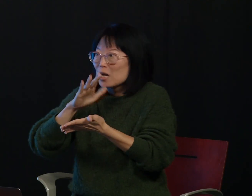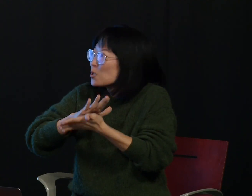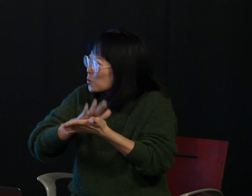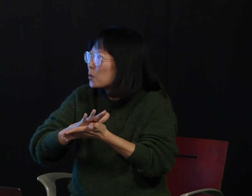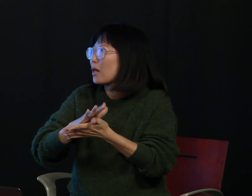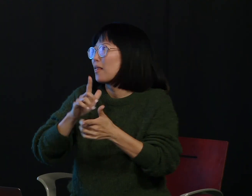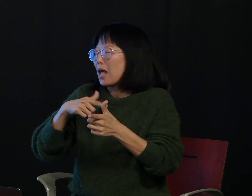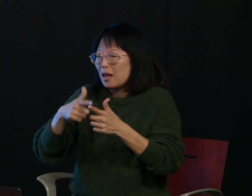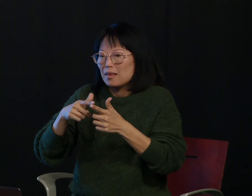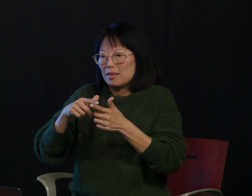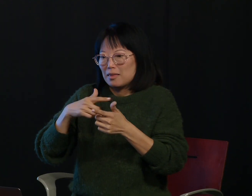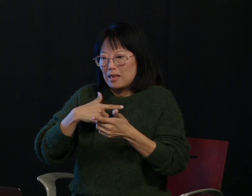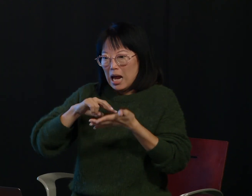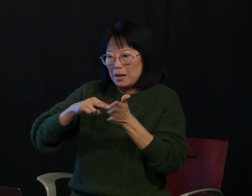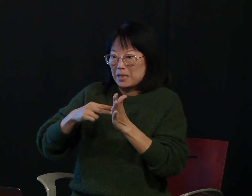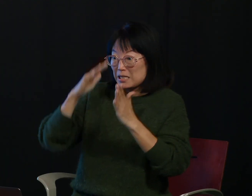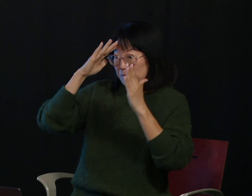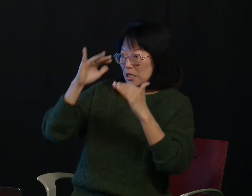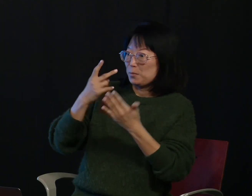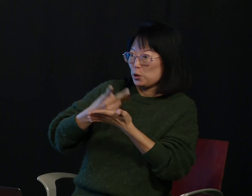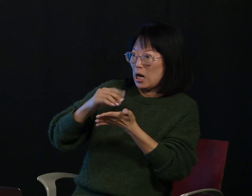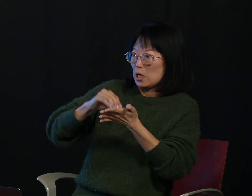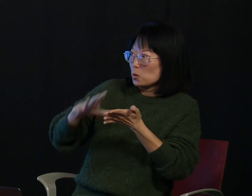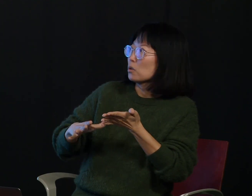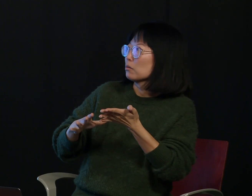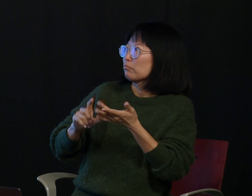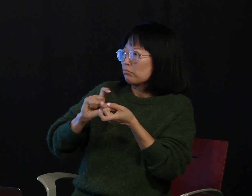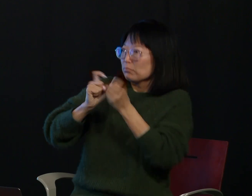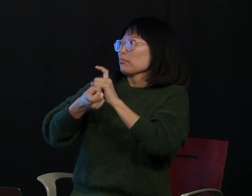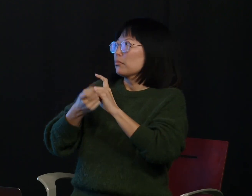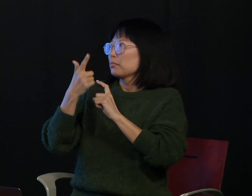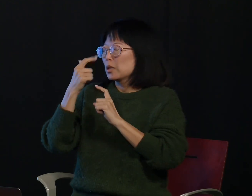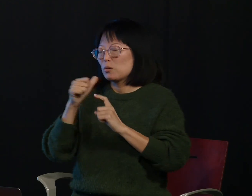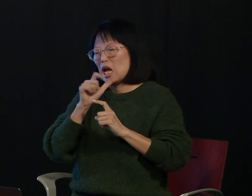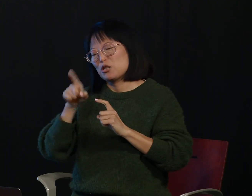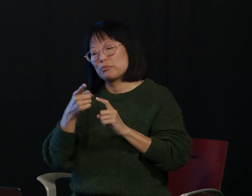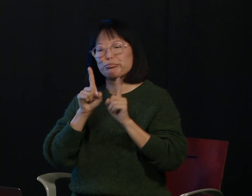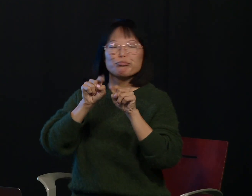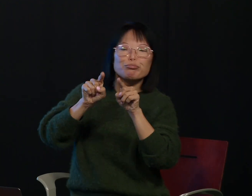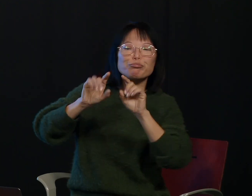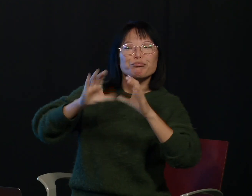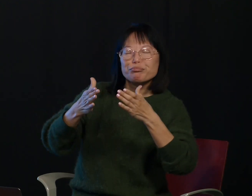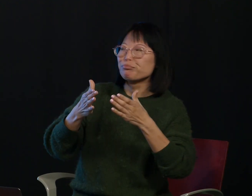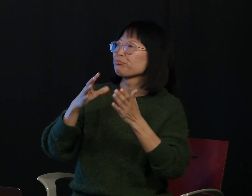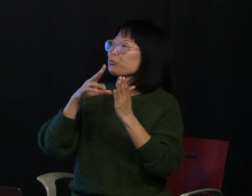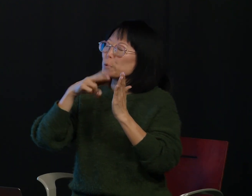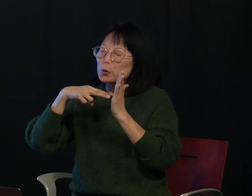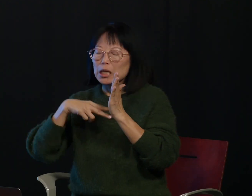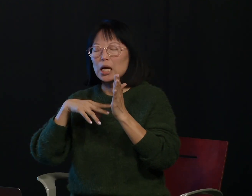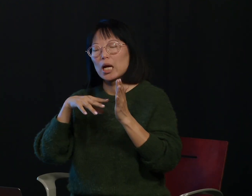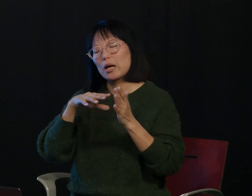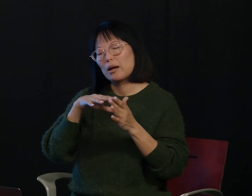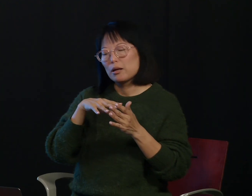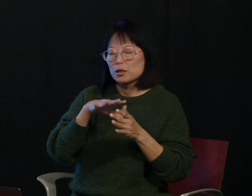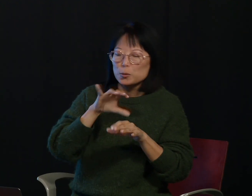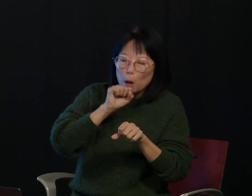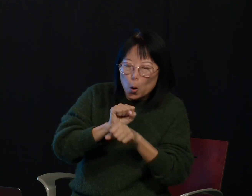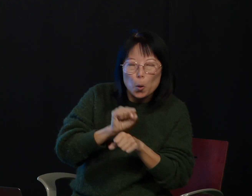school, and then my role and expectations as a grad student changed because I wasn't just going to classes to read and do my